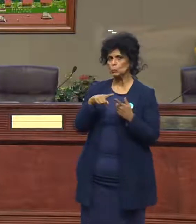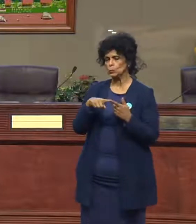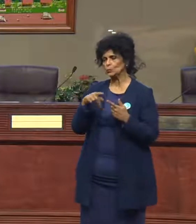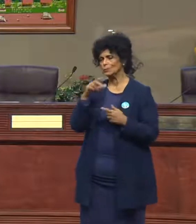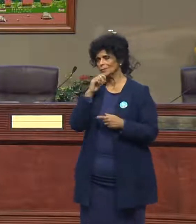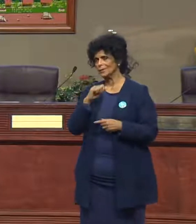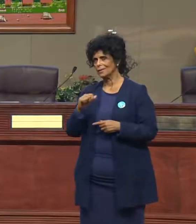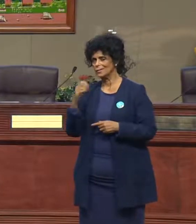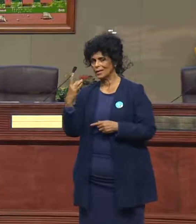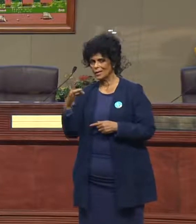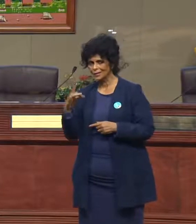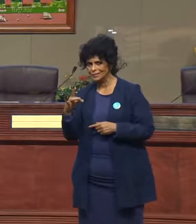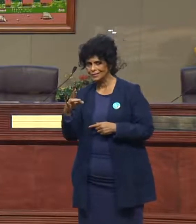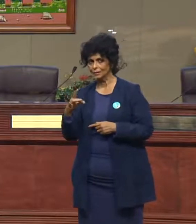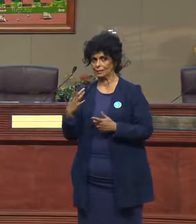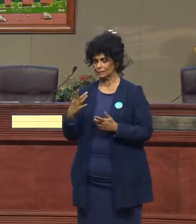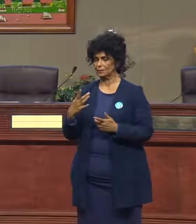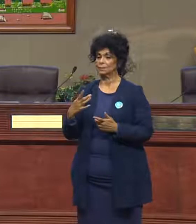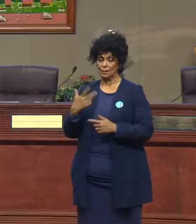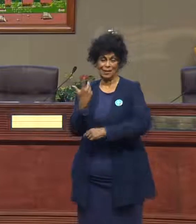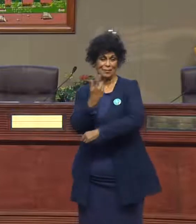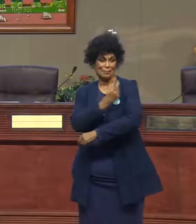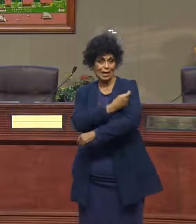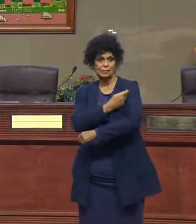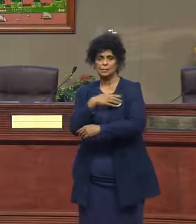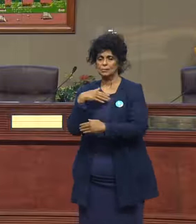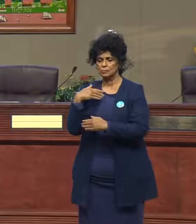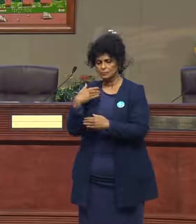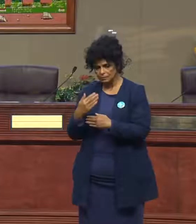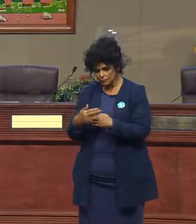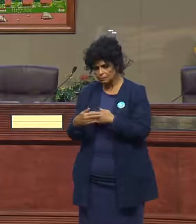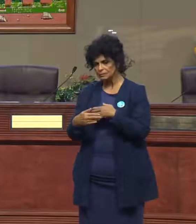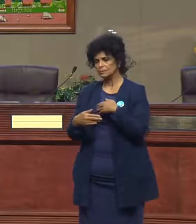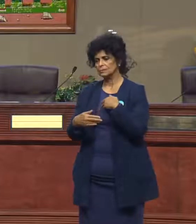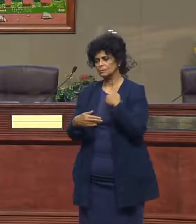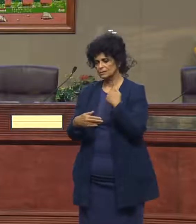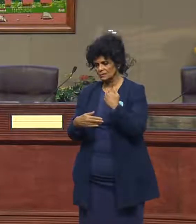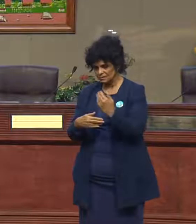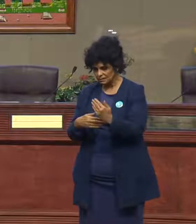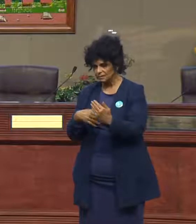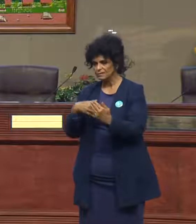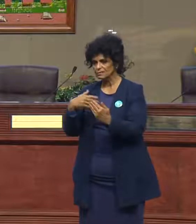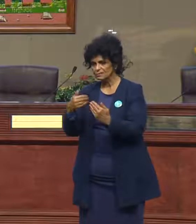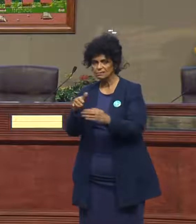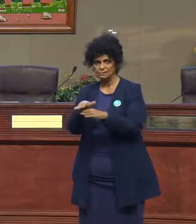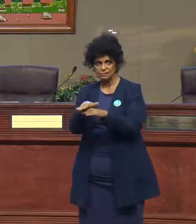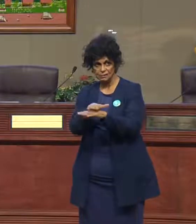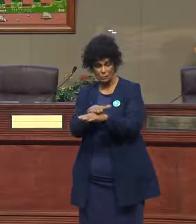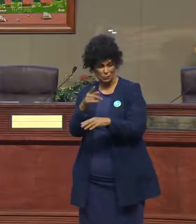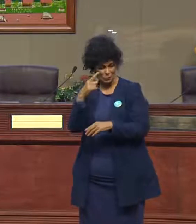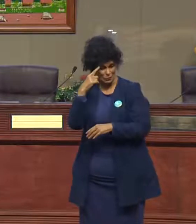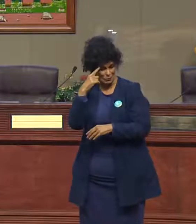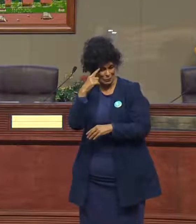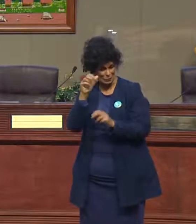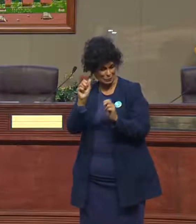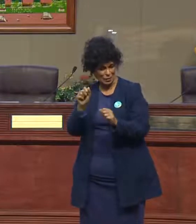vaccinated, do you think that it's going to be possible to reach a herd immunity status by July